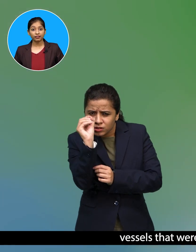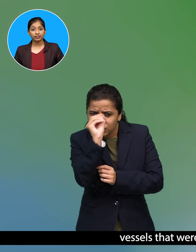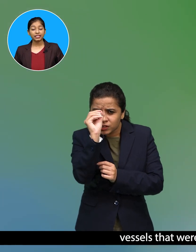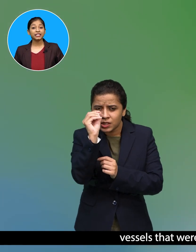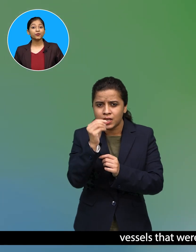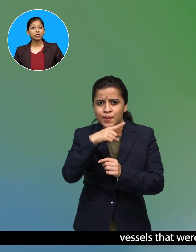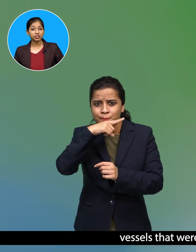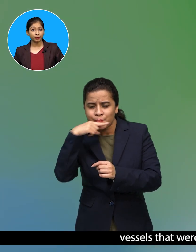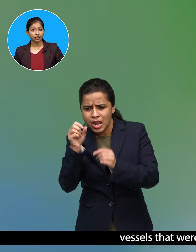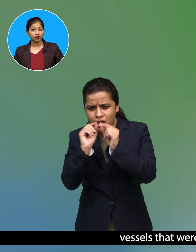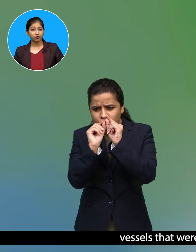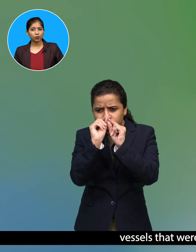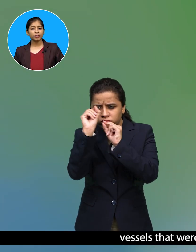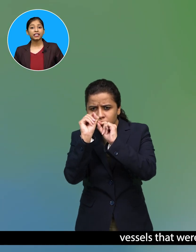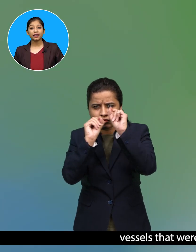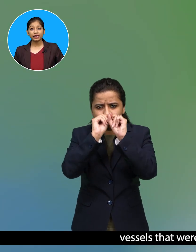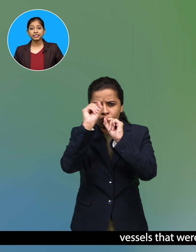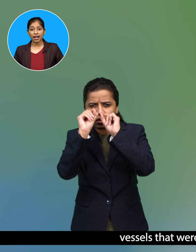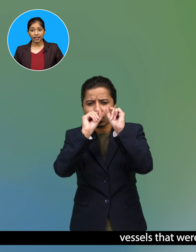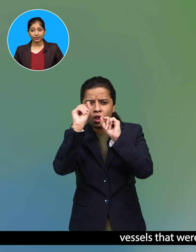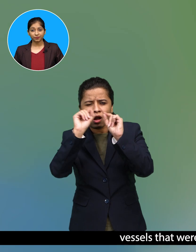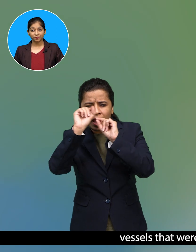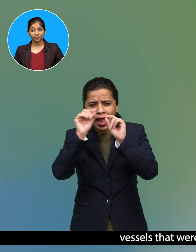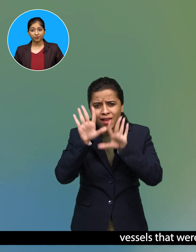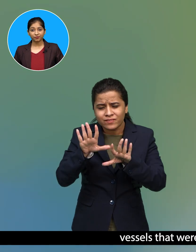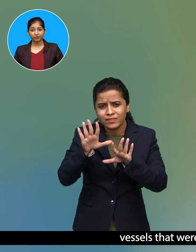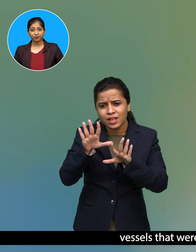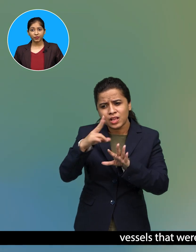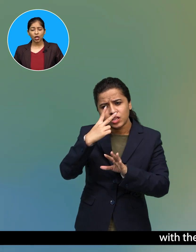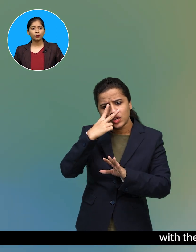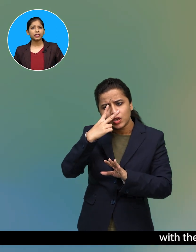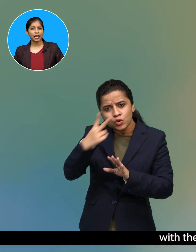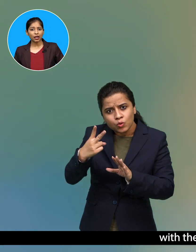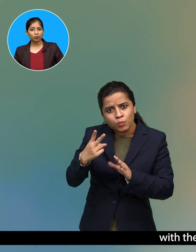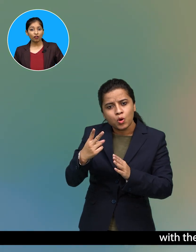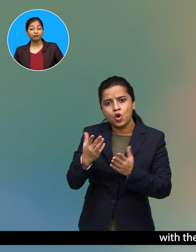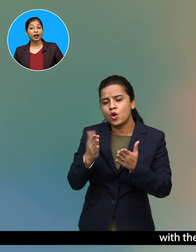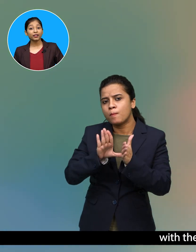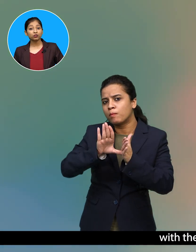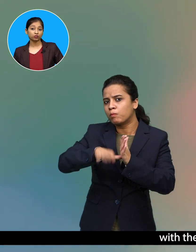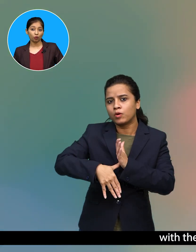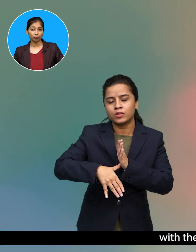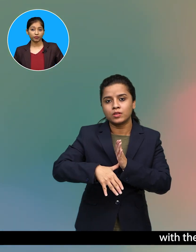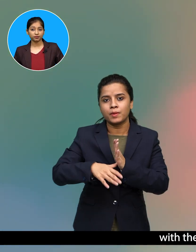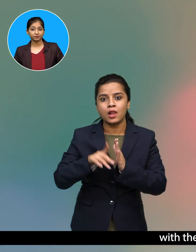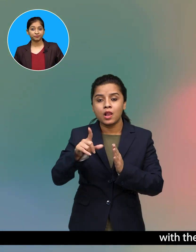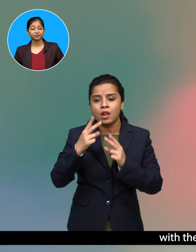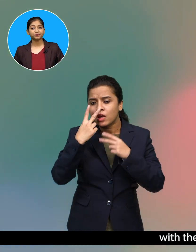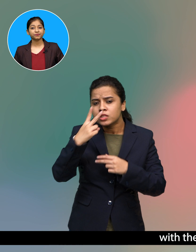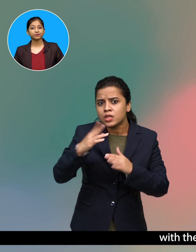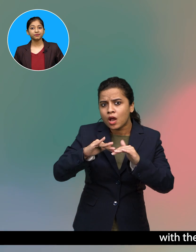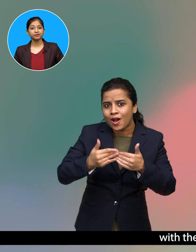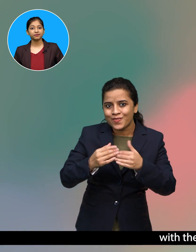were invisible with the naked eye with the help of microscope.